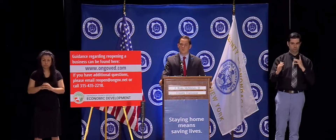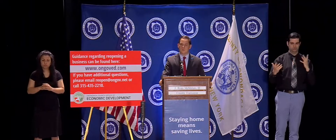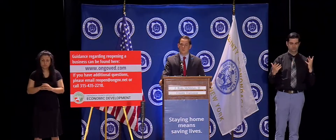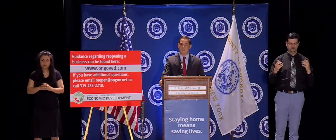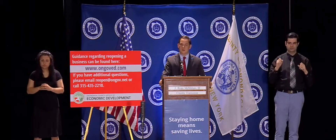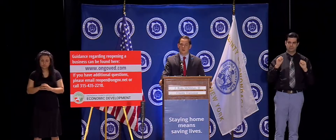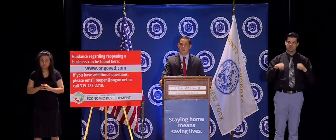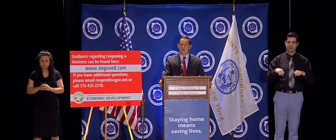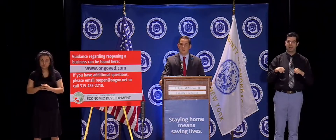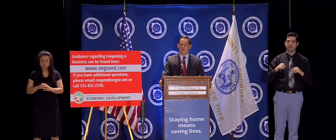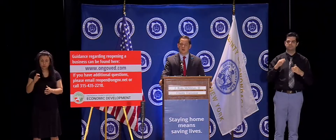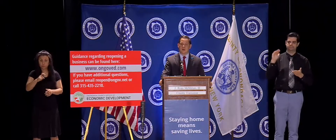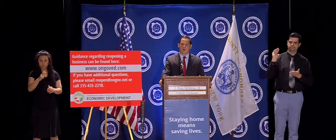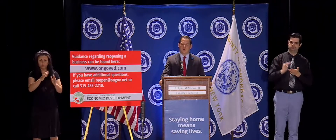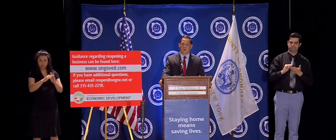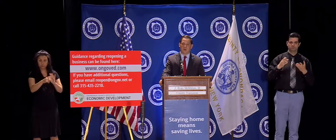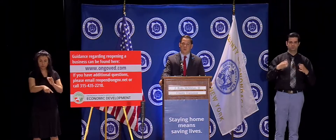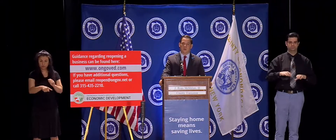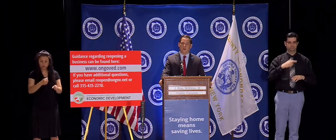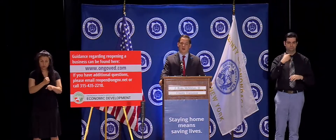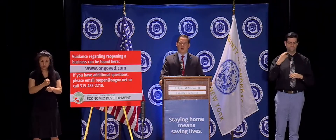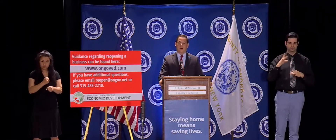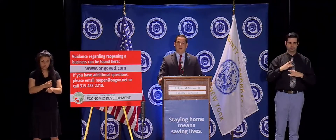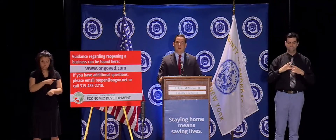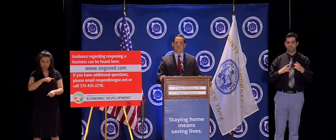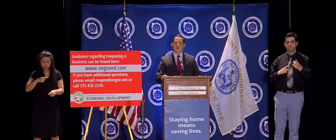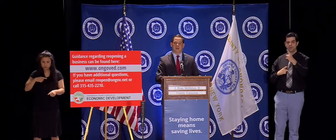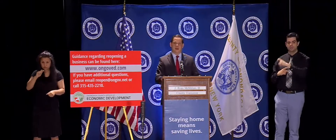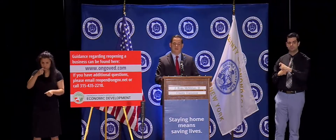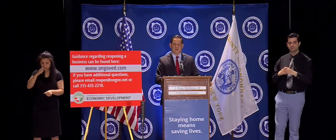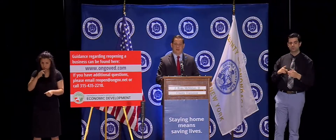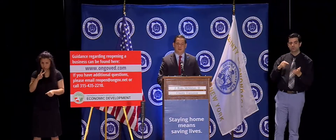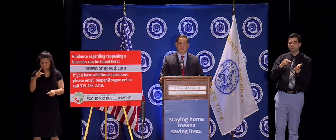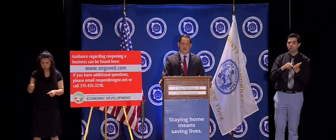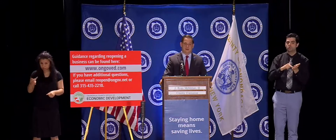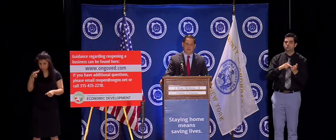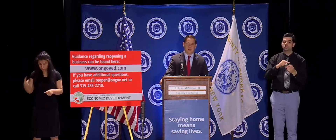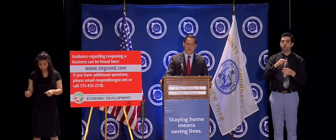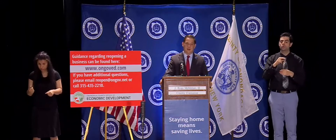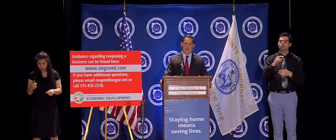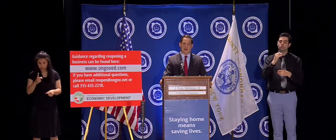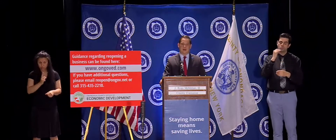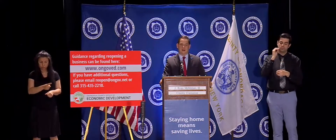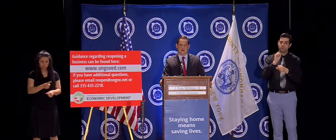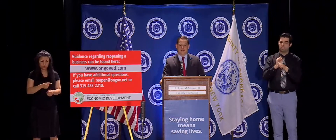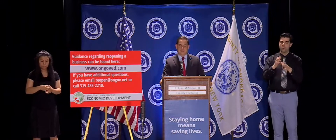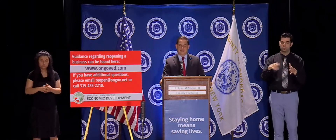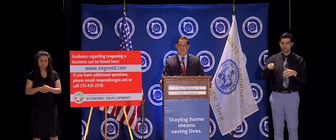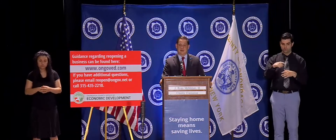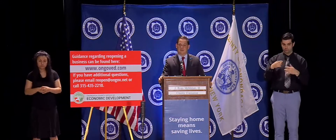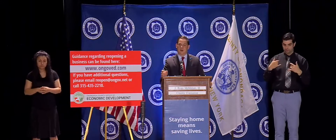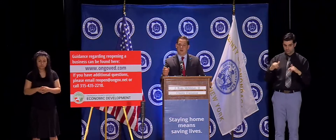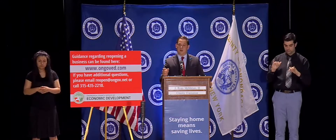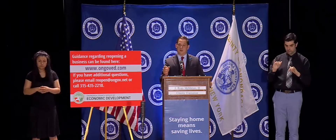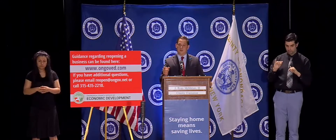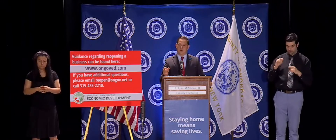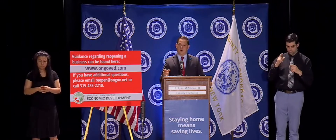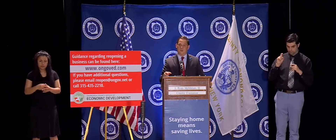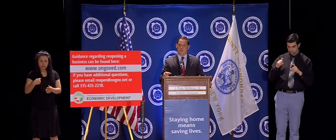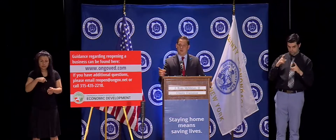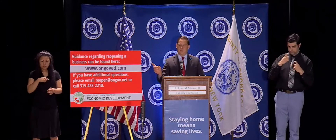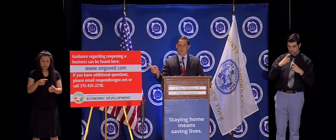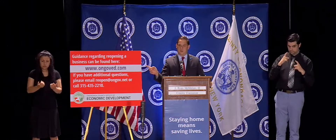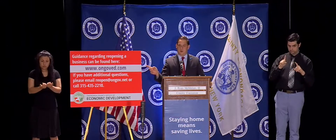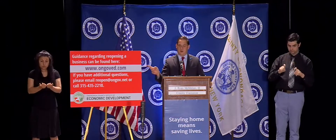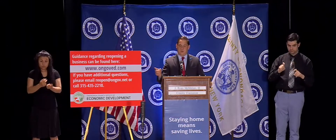home employees Good. going? We get an update every day on the tests that are done in nursing